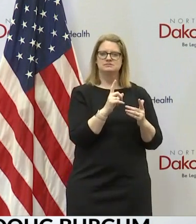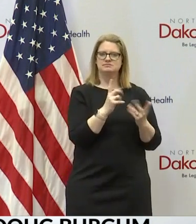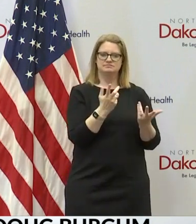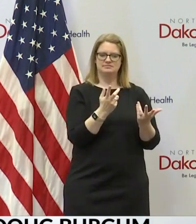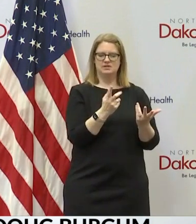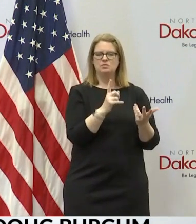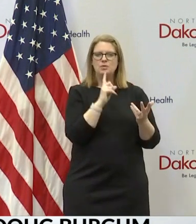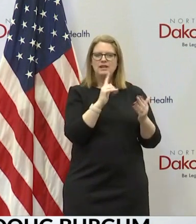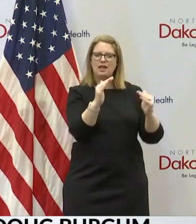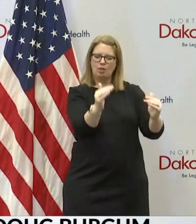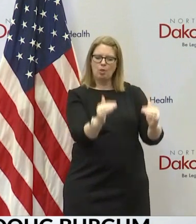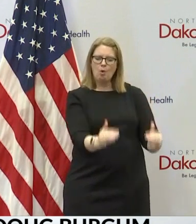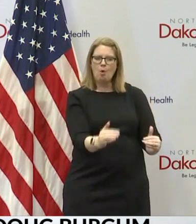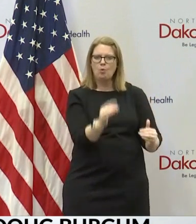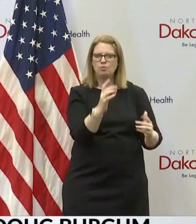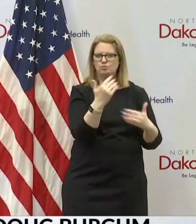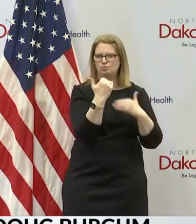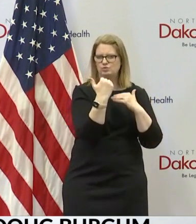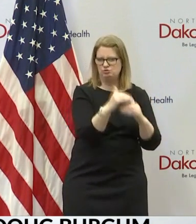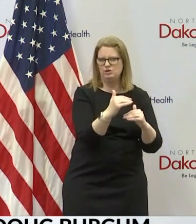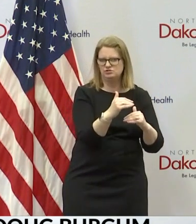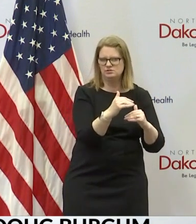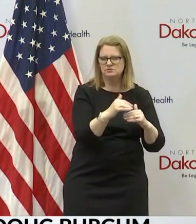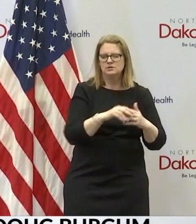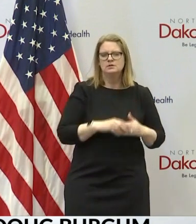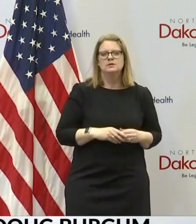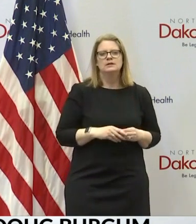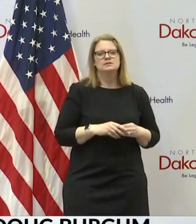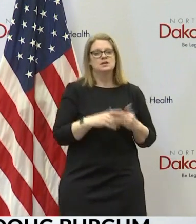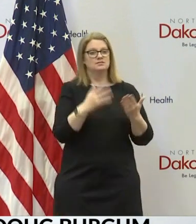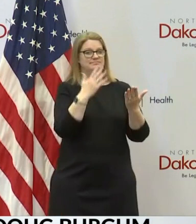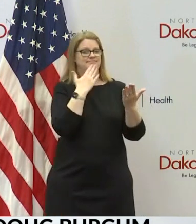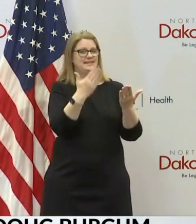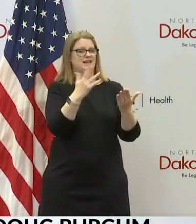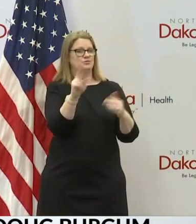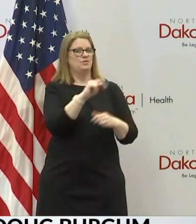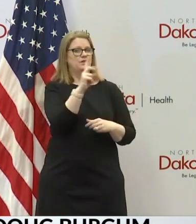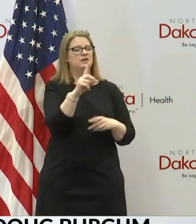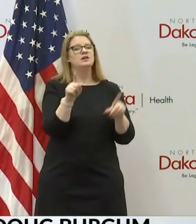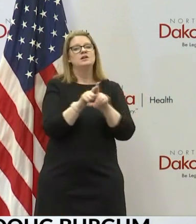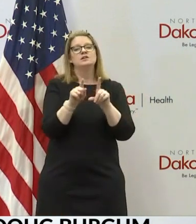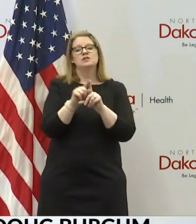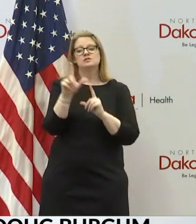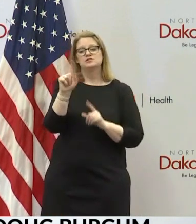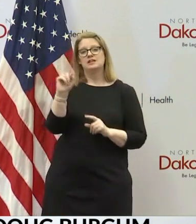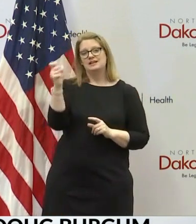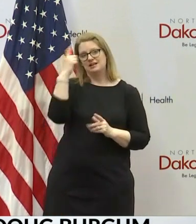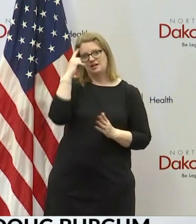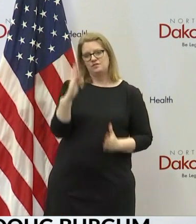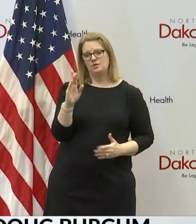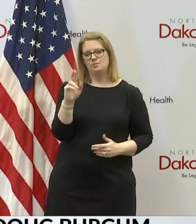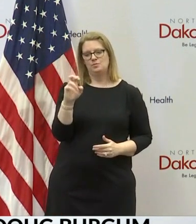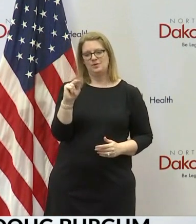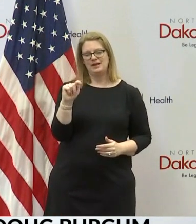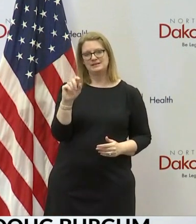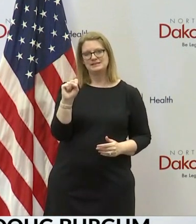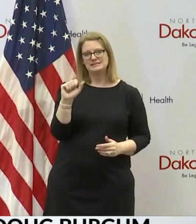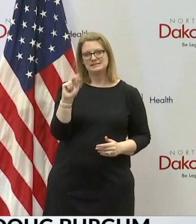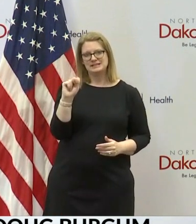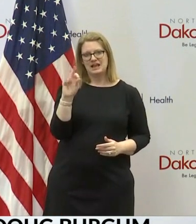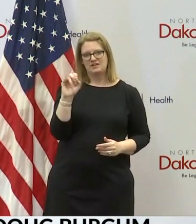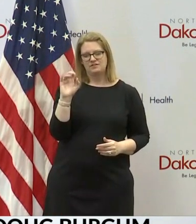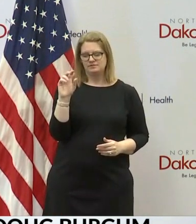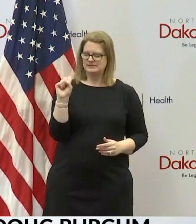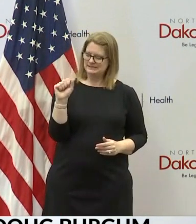other state. So again, way to go, North Dakota. And I have to say, on behalf of Lieutenant Governor Brent Sanford and myself and the First